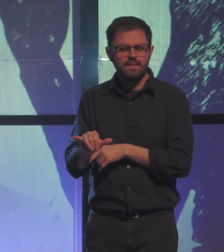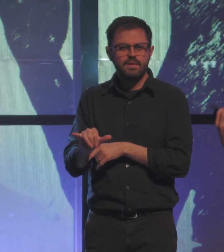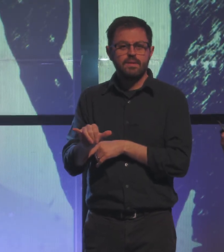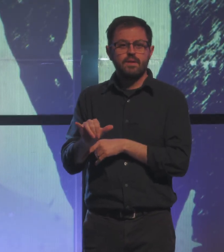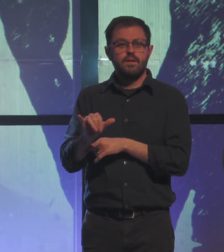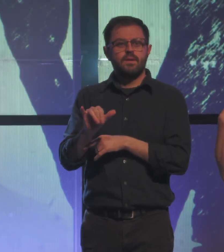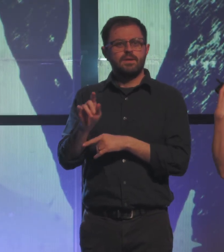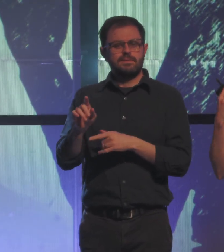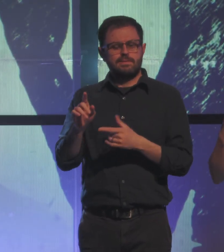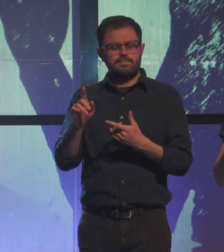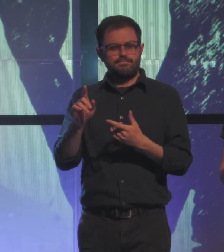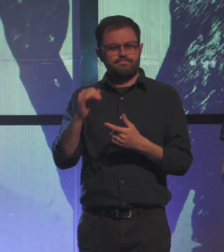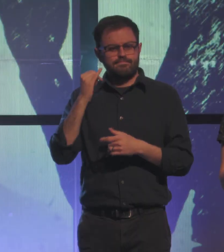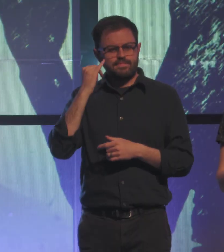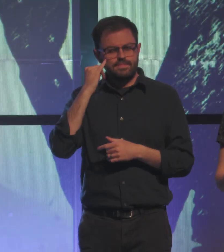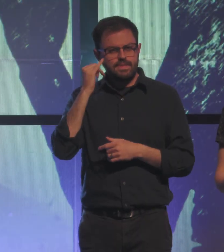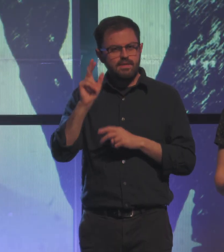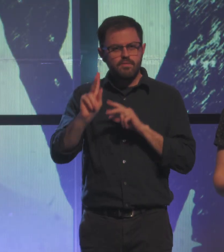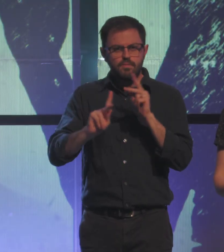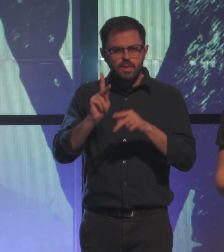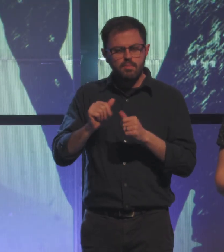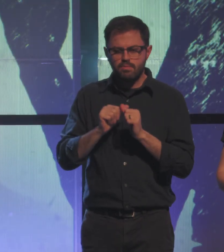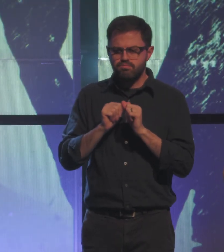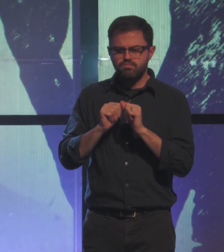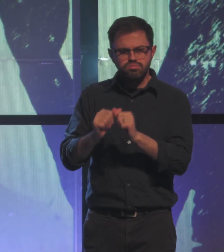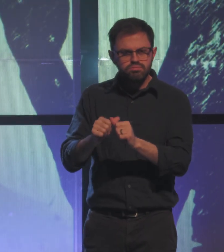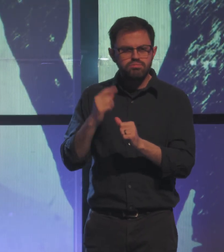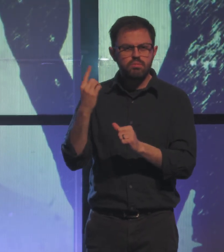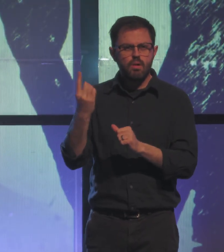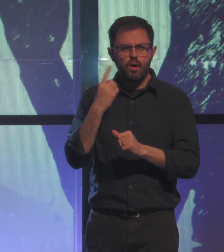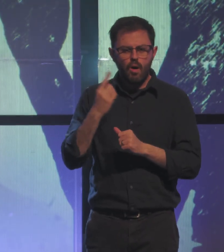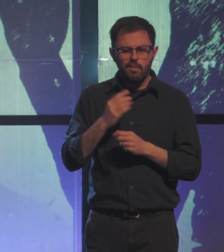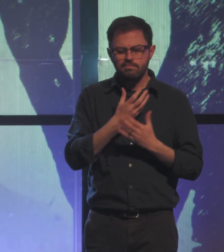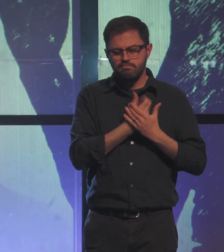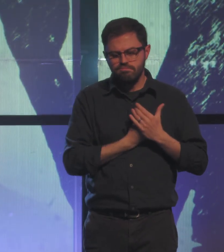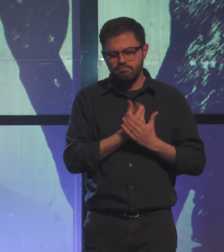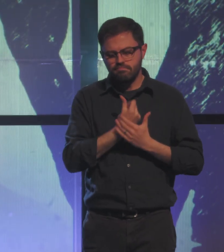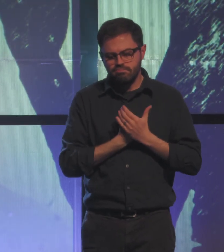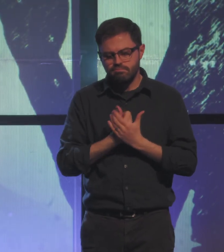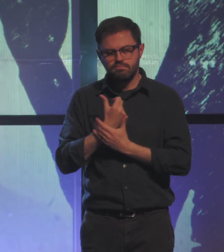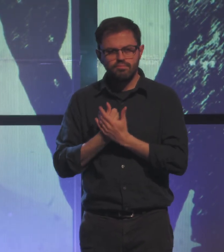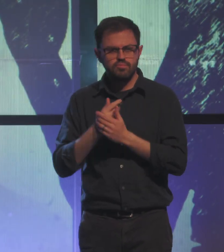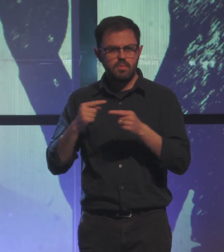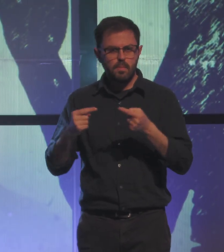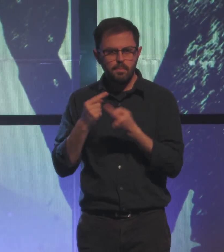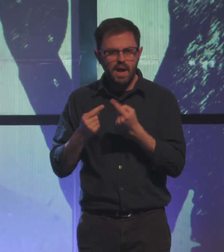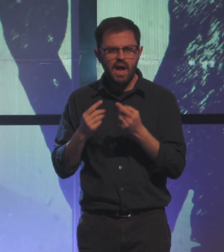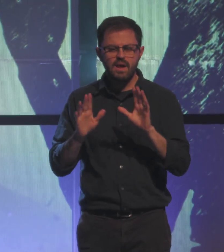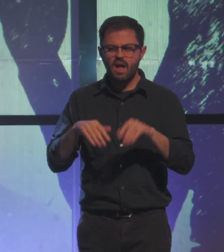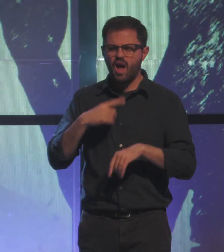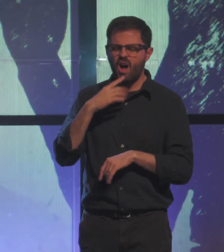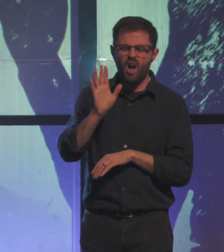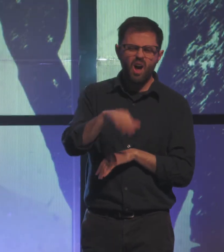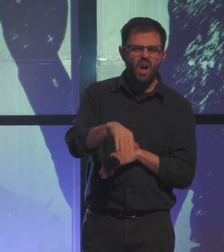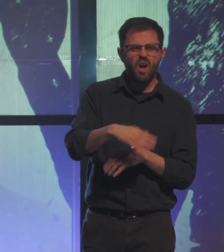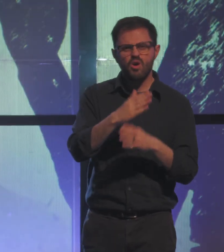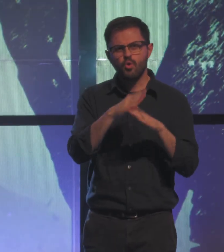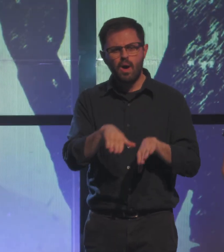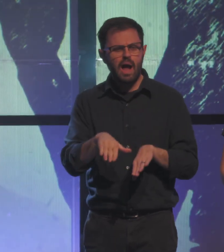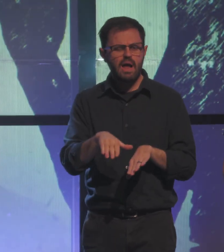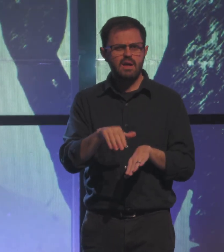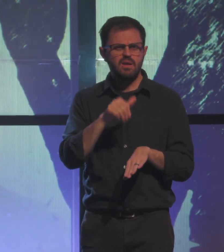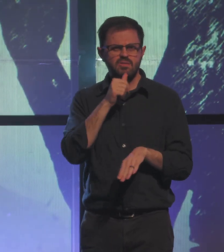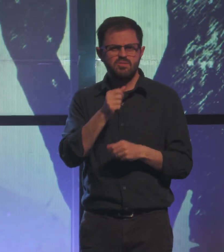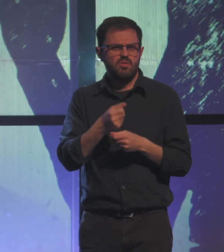as an individual, when we continue down this path of just silencing our pain and telling people to be quiet, keep it to